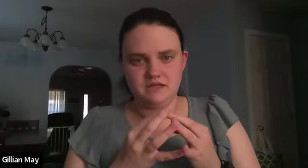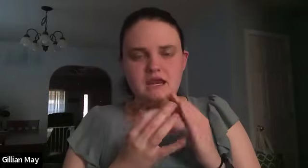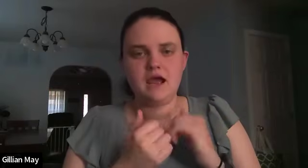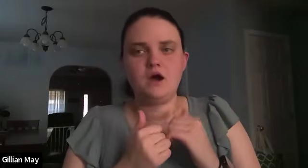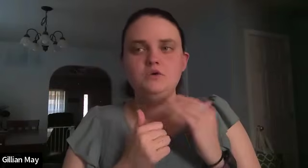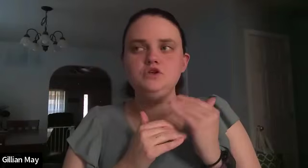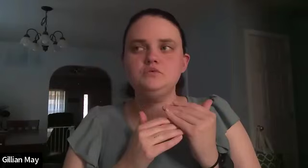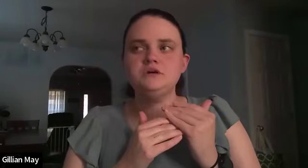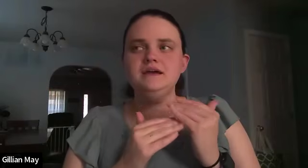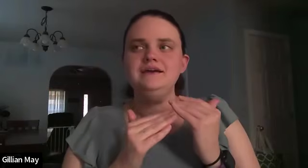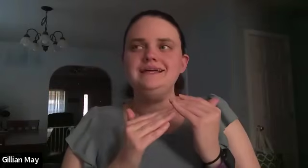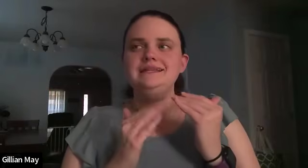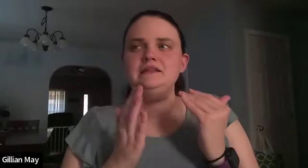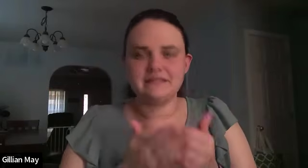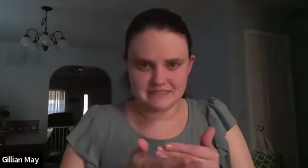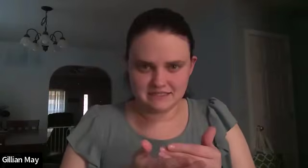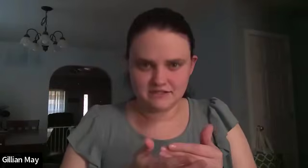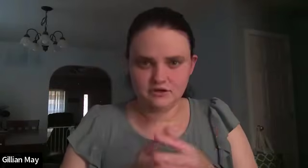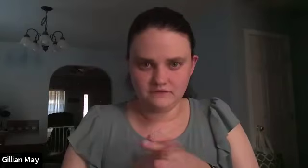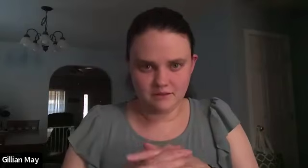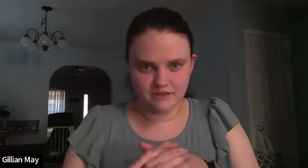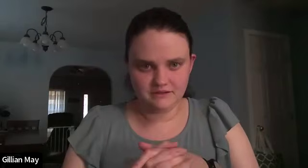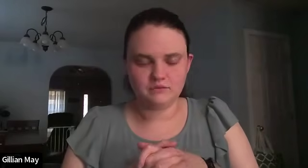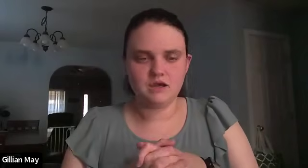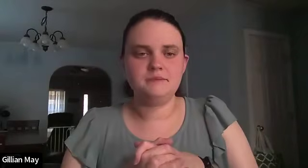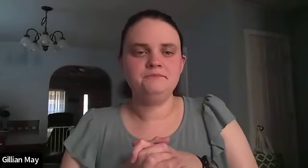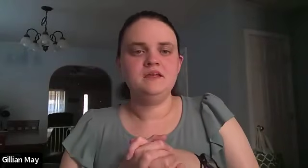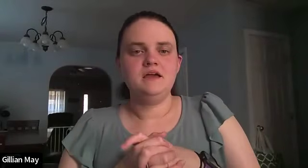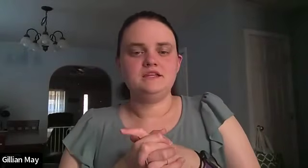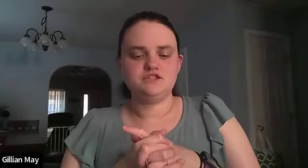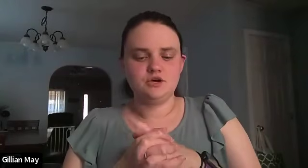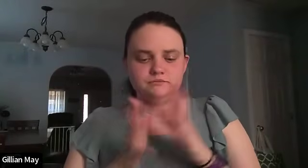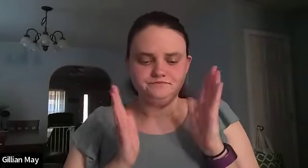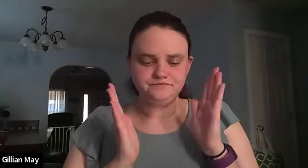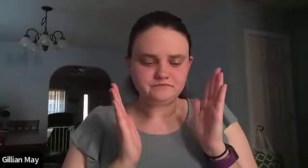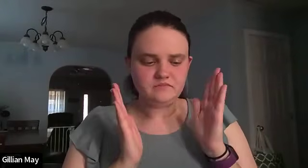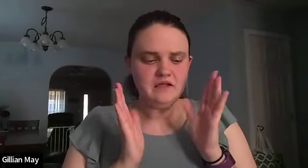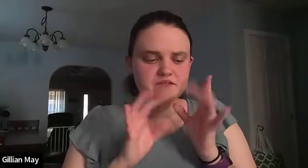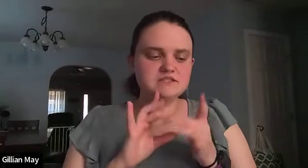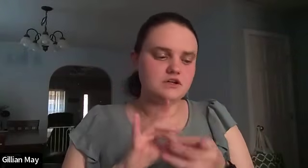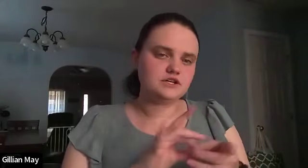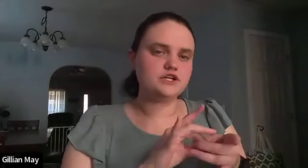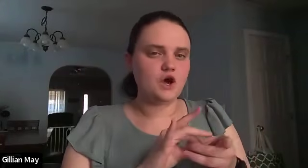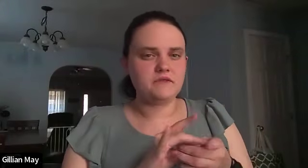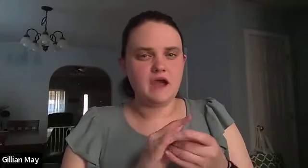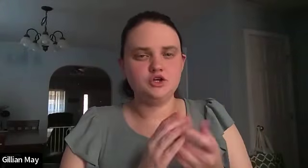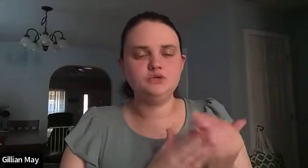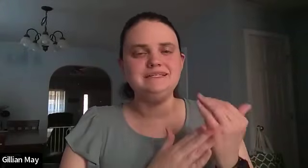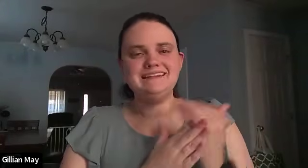family and how you would list your family. Okay. And so this is also going to go with how you would